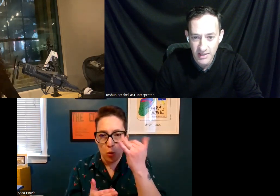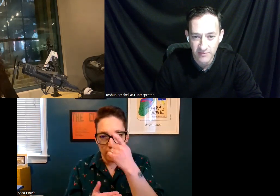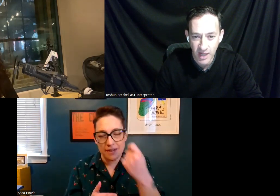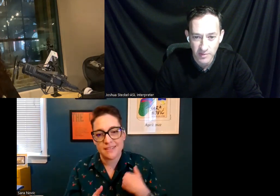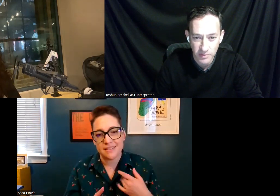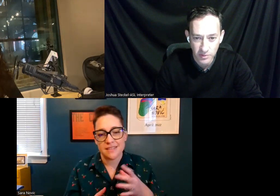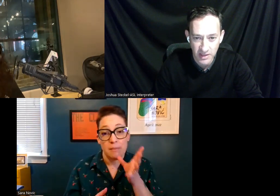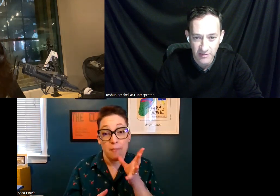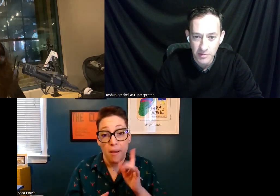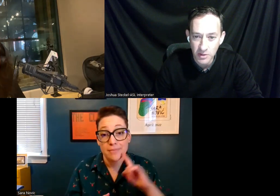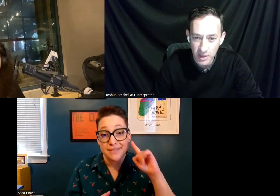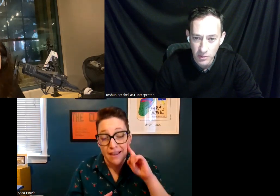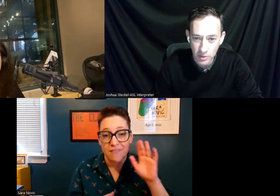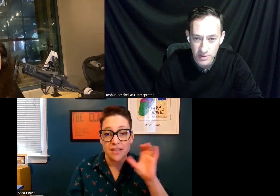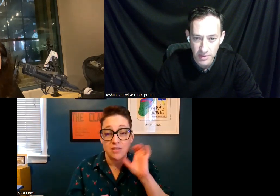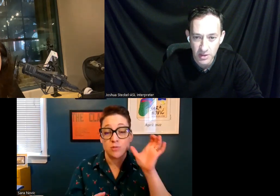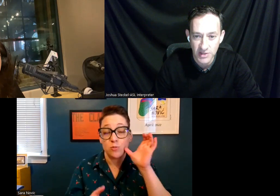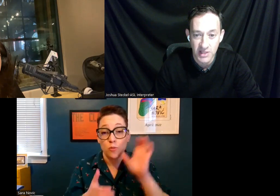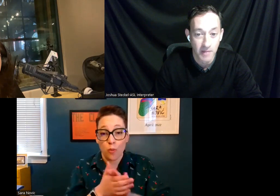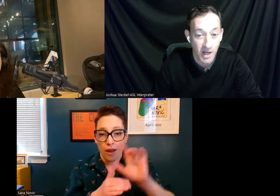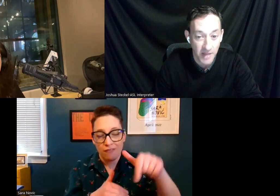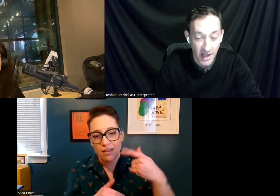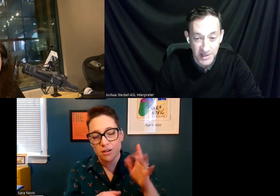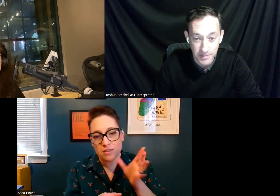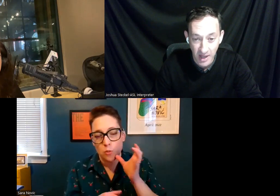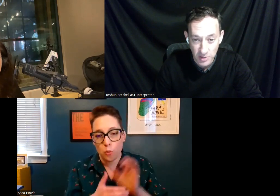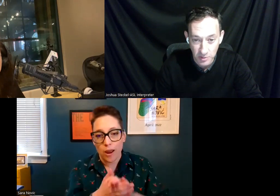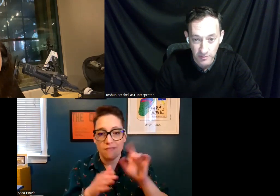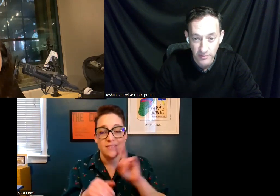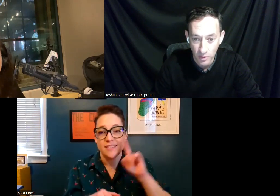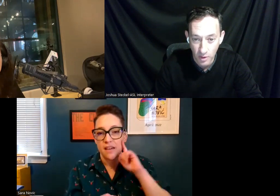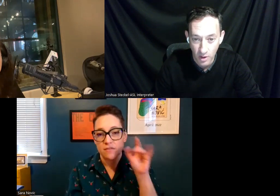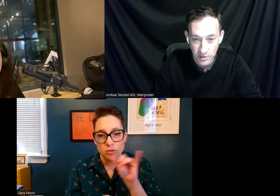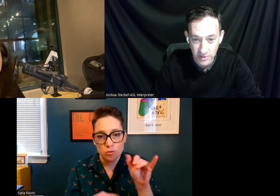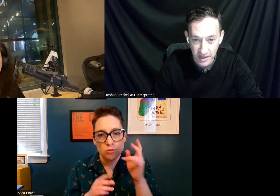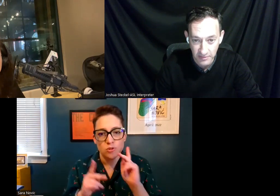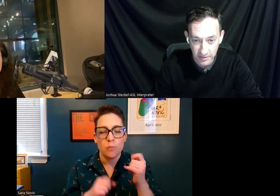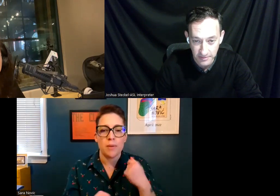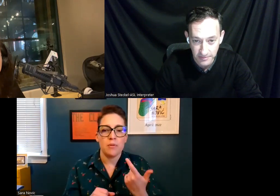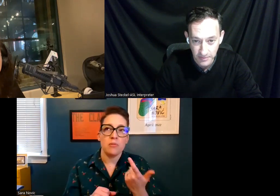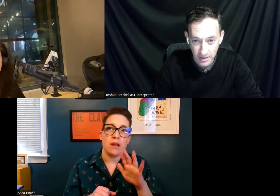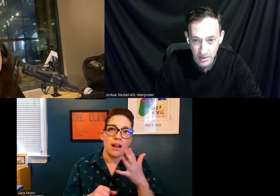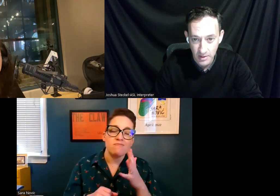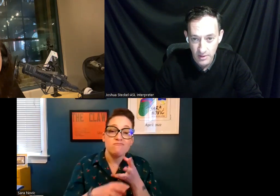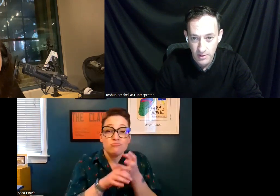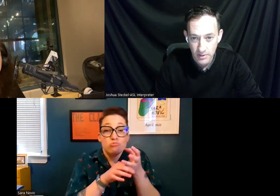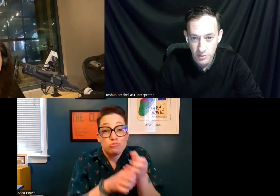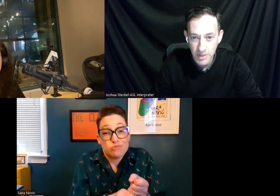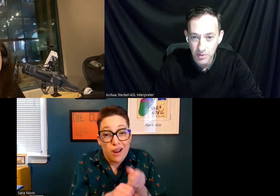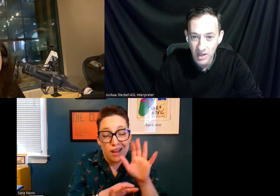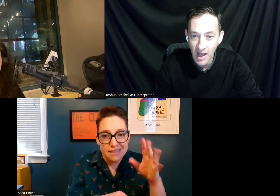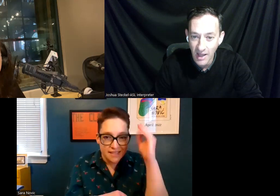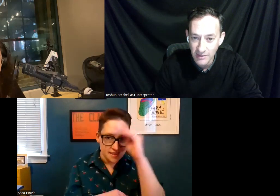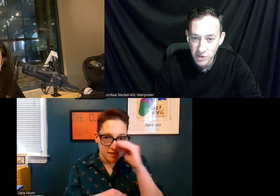his involvement with the deaf community was because his mom and spouse were also deaf. So